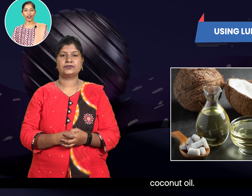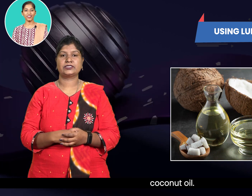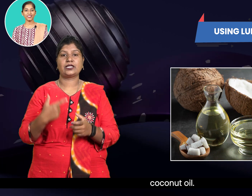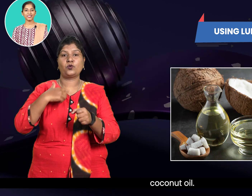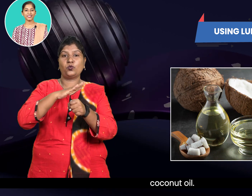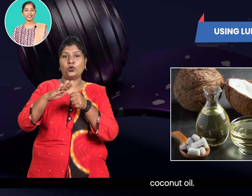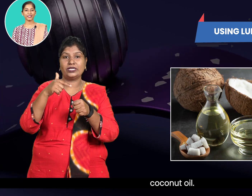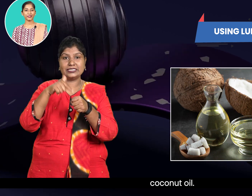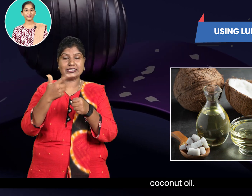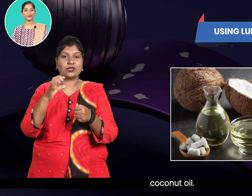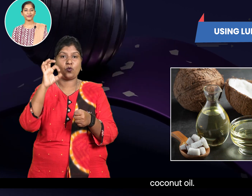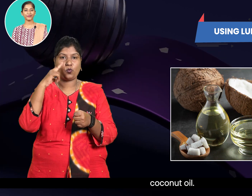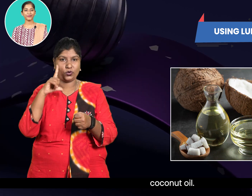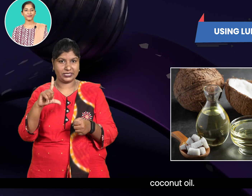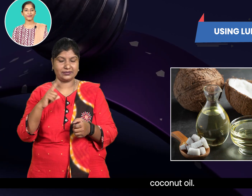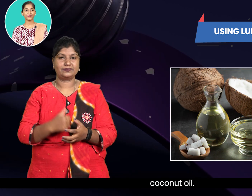coconut oil,